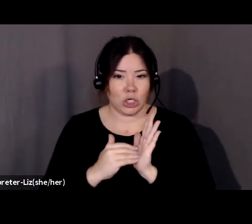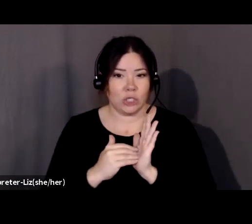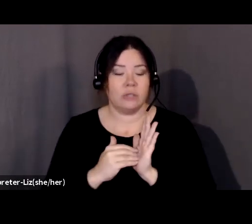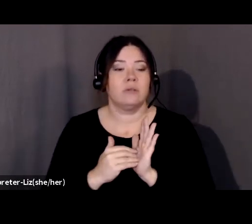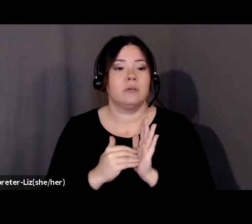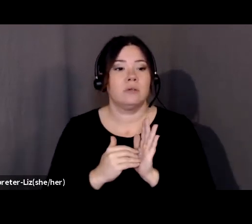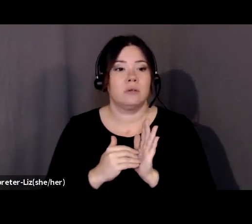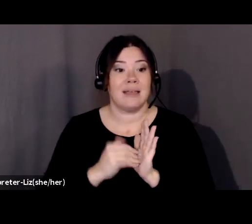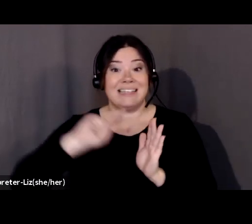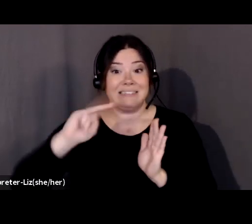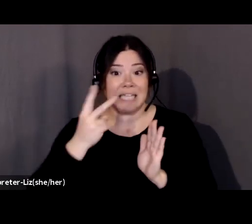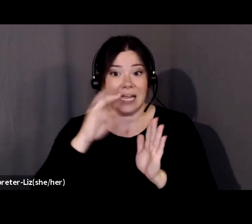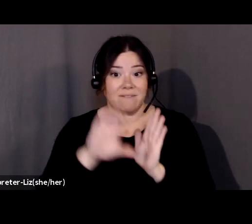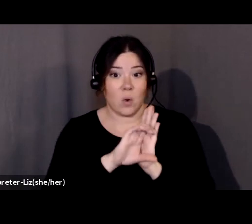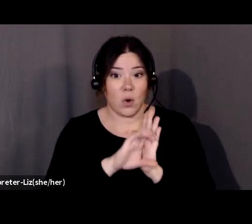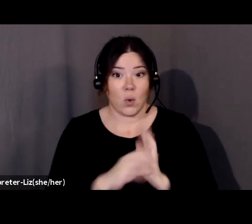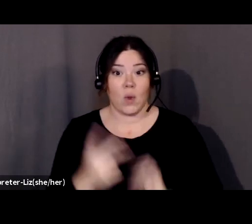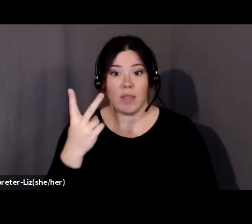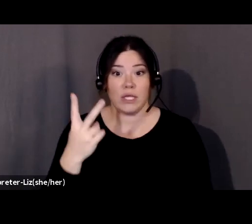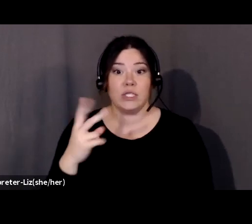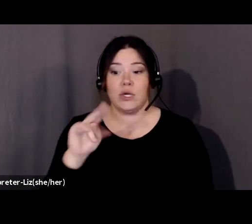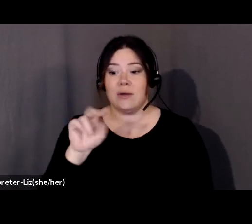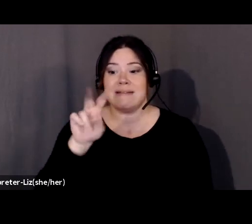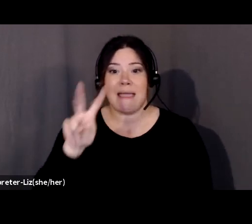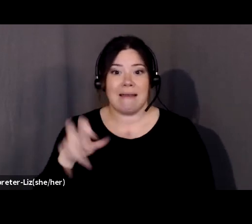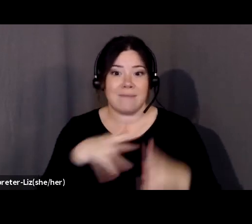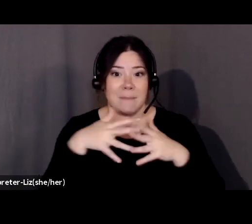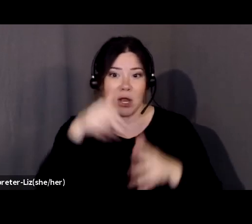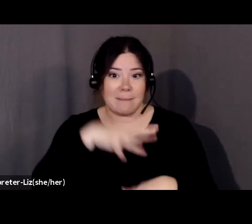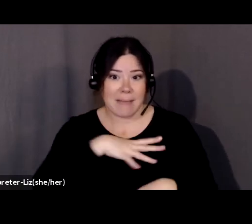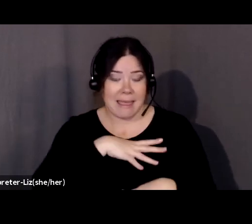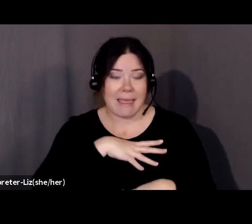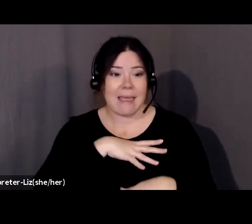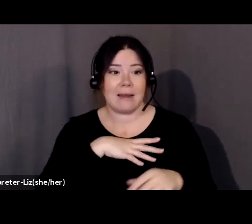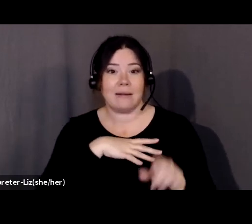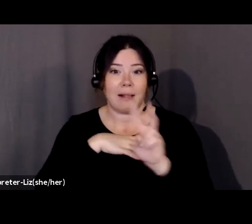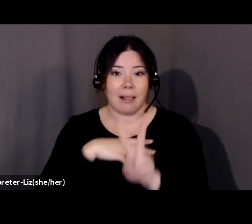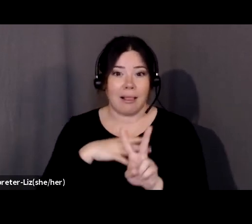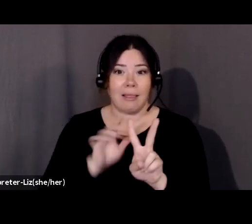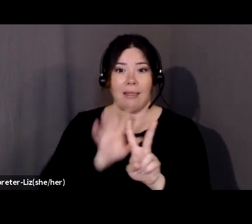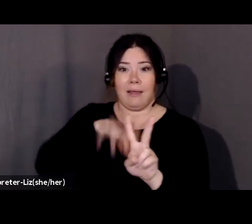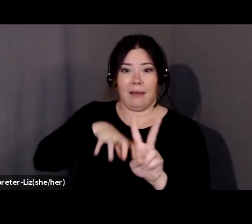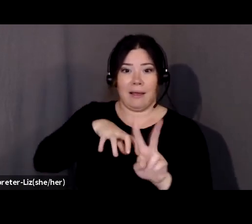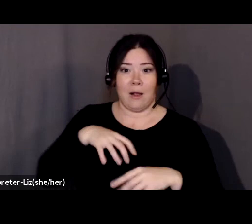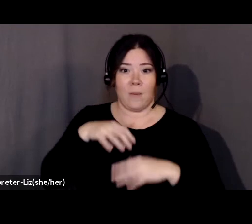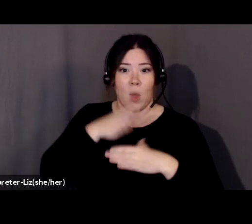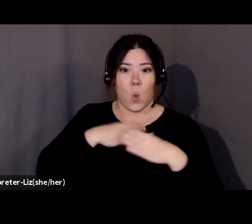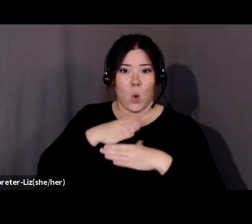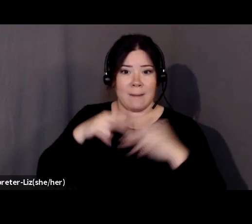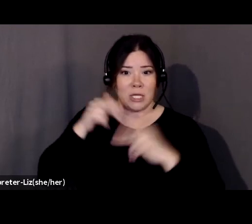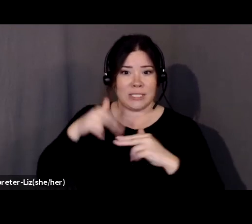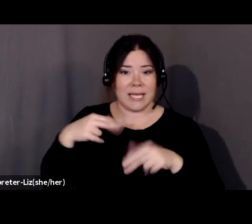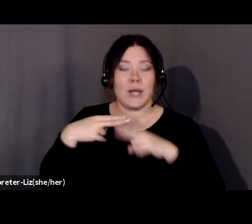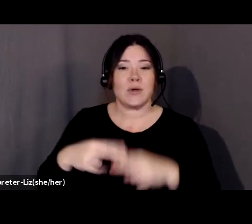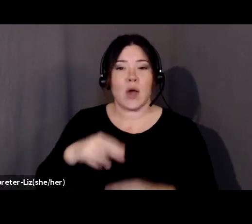photo of the 2 Native American men in front of the wooden building is smoke signals. I think I saw somebody